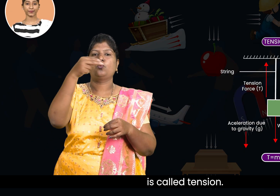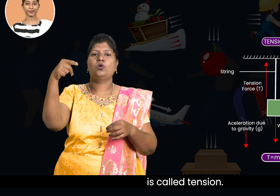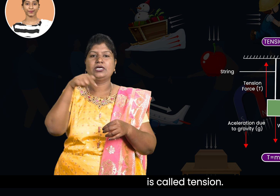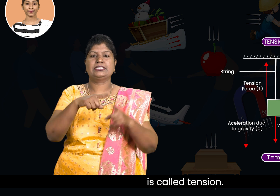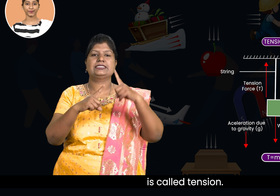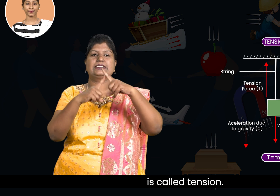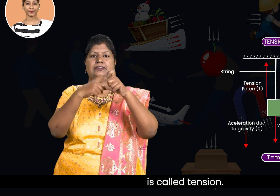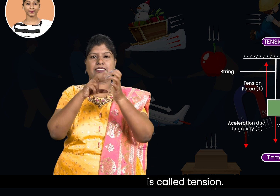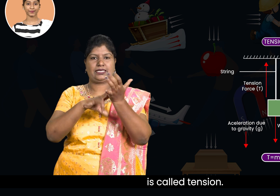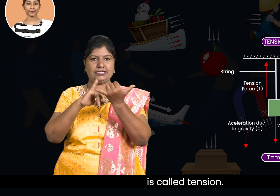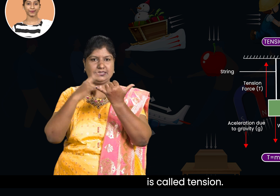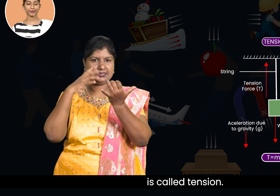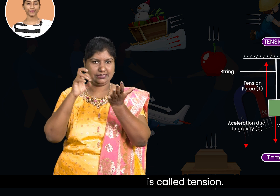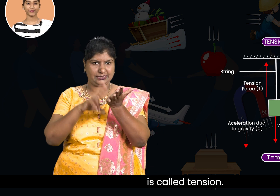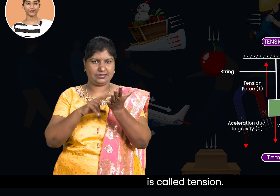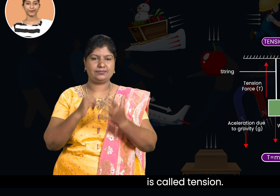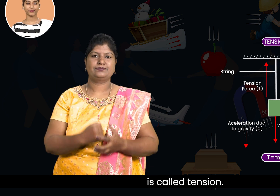tension.